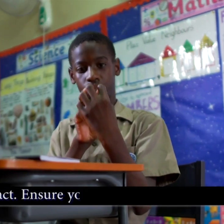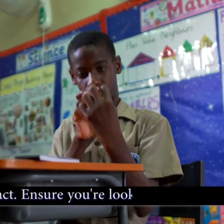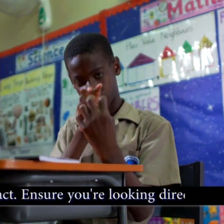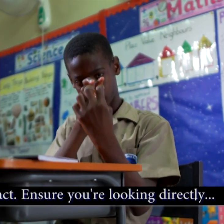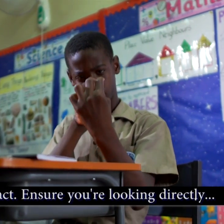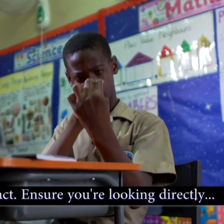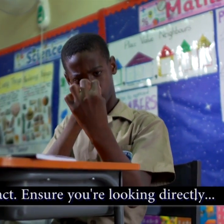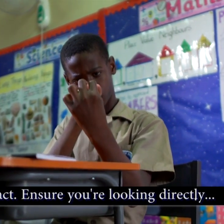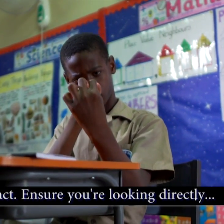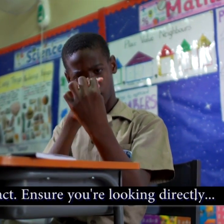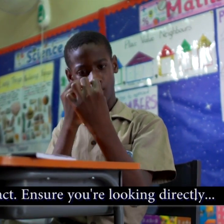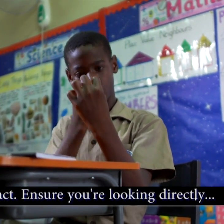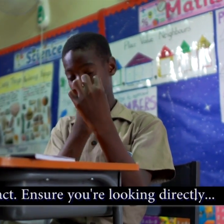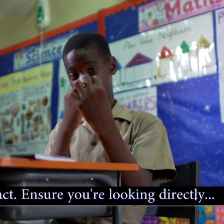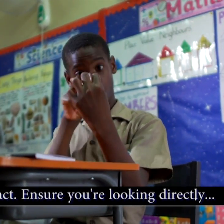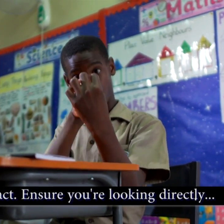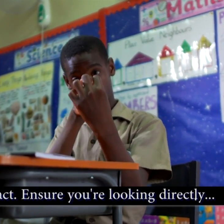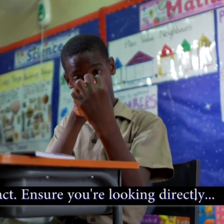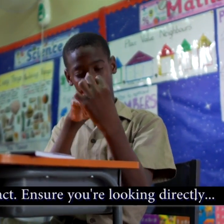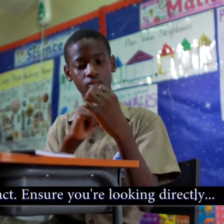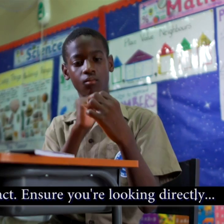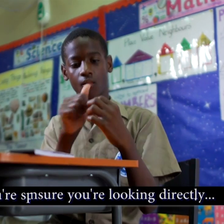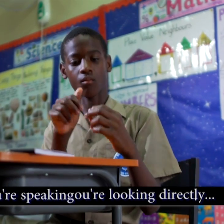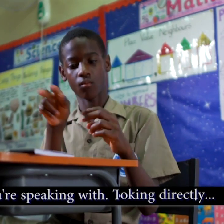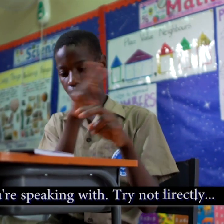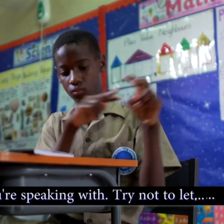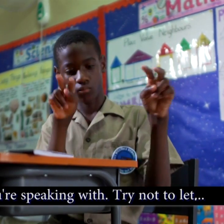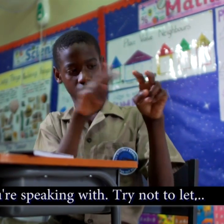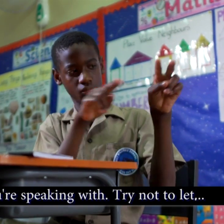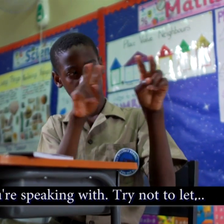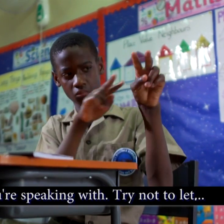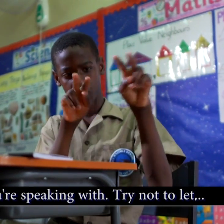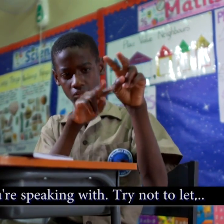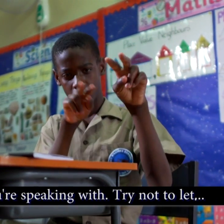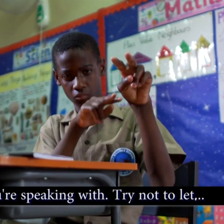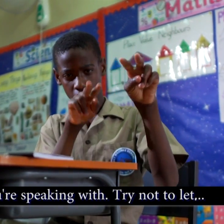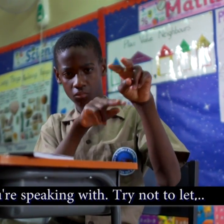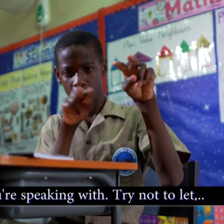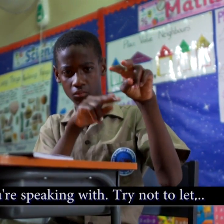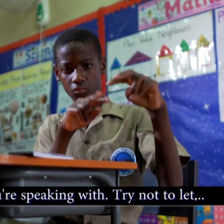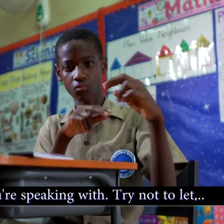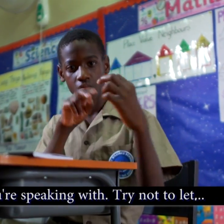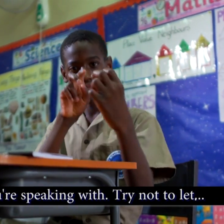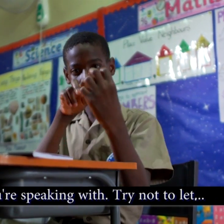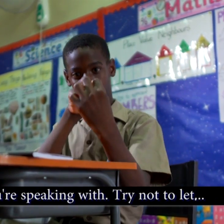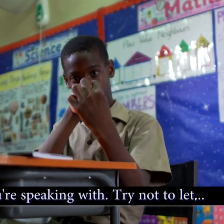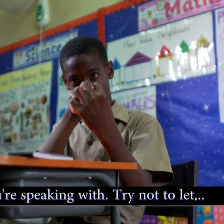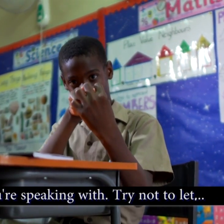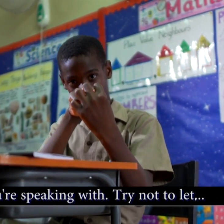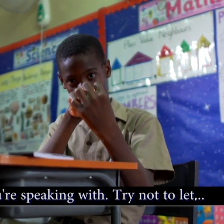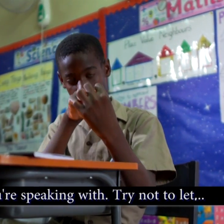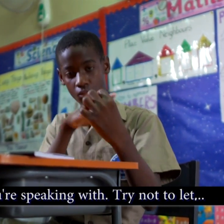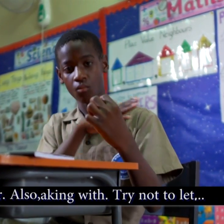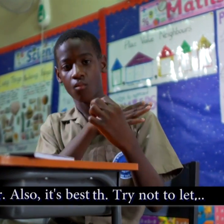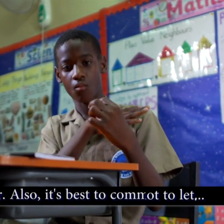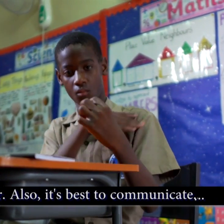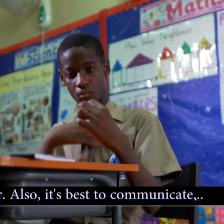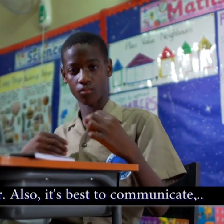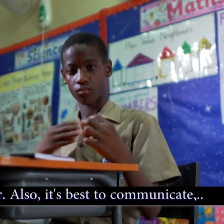Maintain eye contact. Ensure you're looking directly at the person you're speaking with. Try not